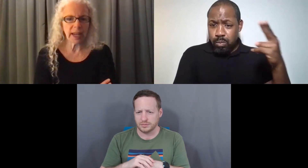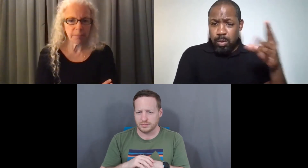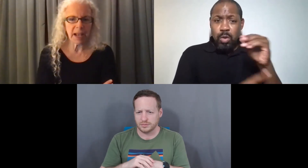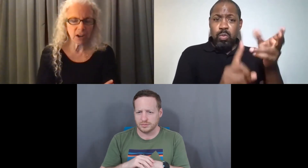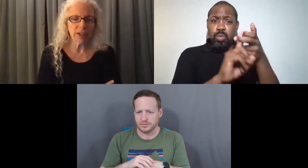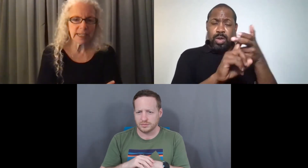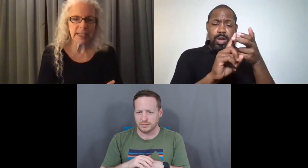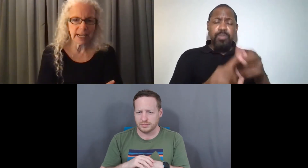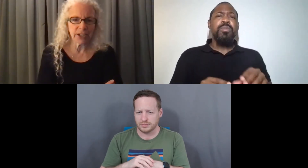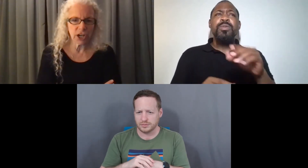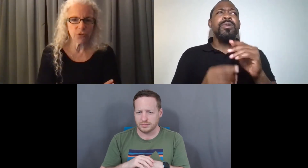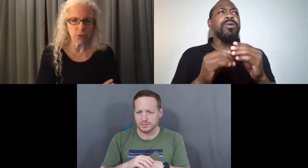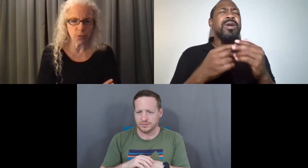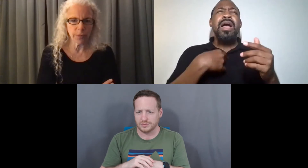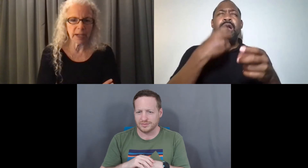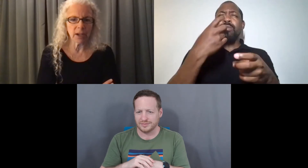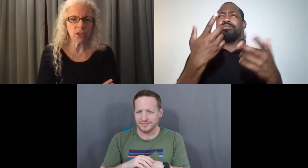impact RICDHH recruitment? So